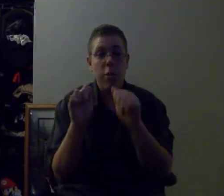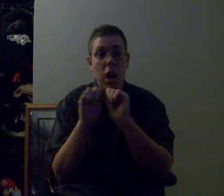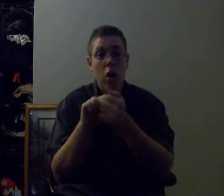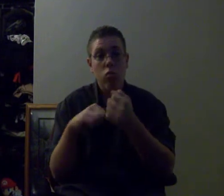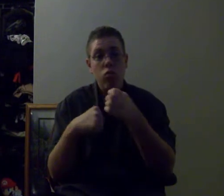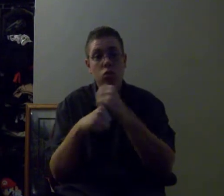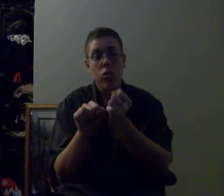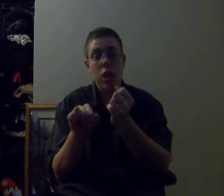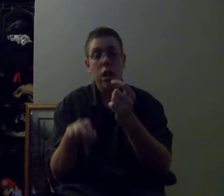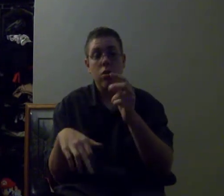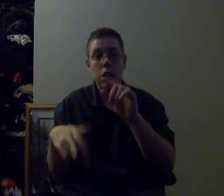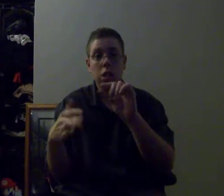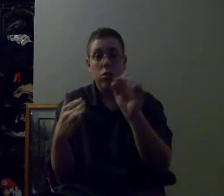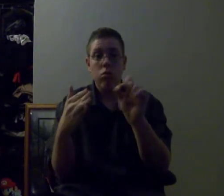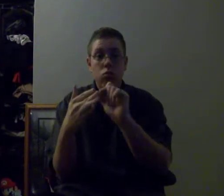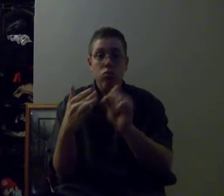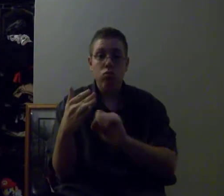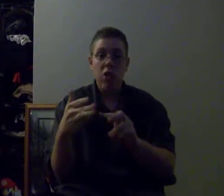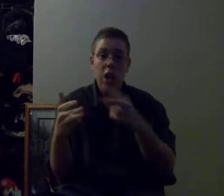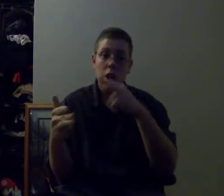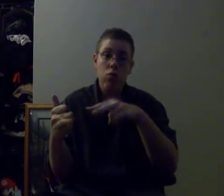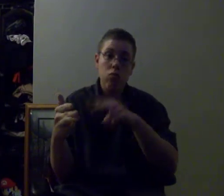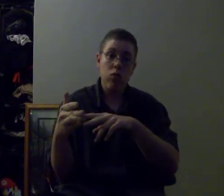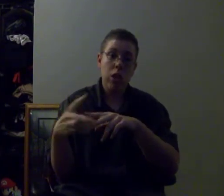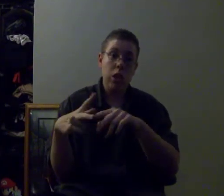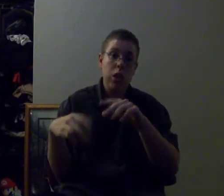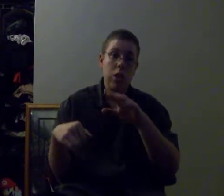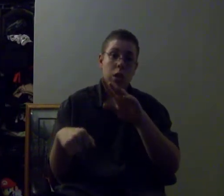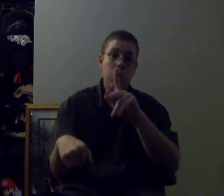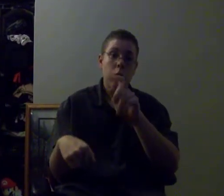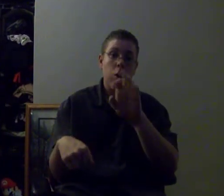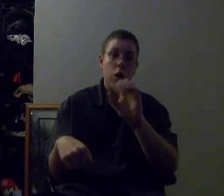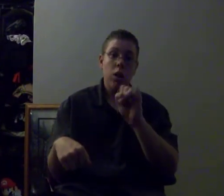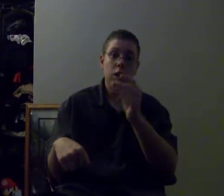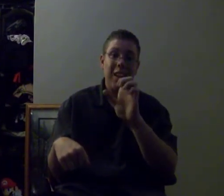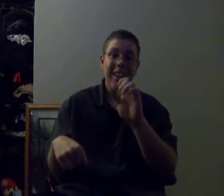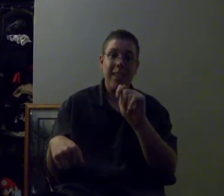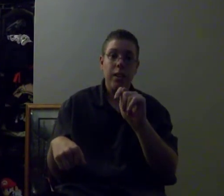to add some content to what would otherwise be sort of vacuous English courses.